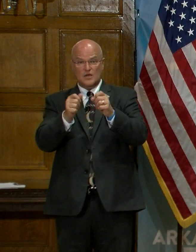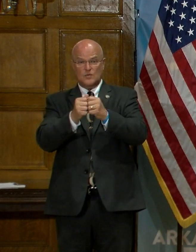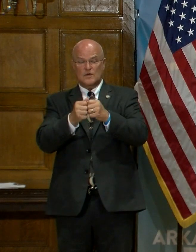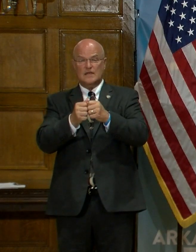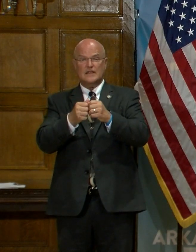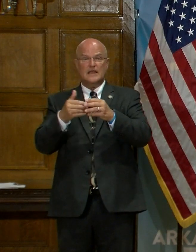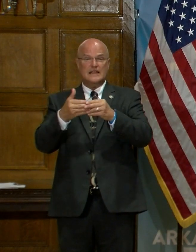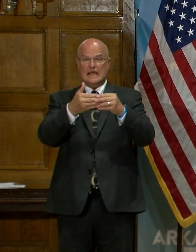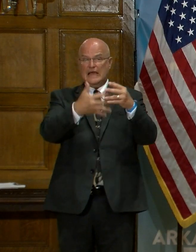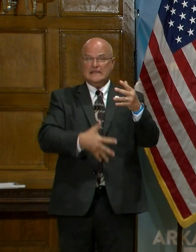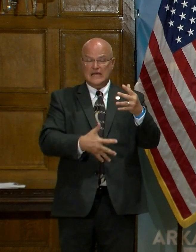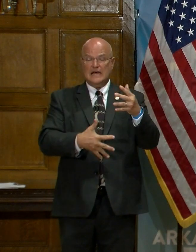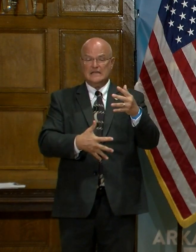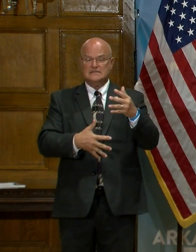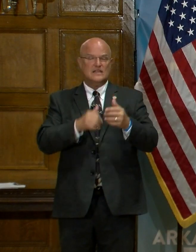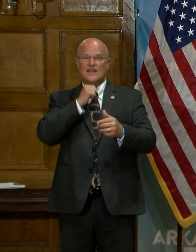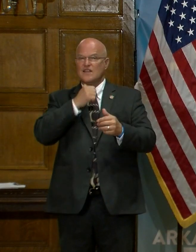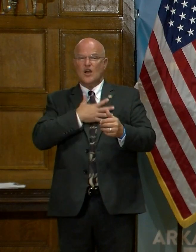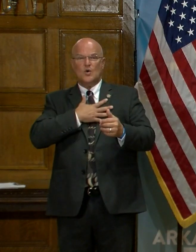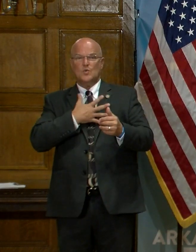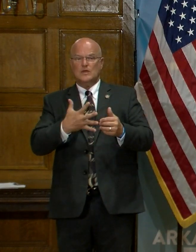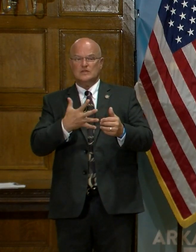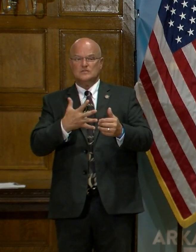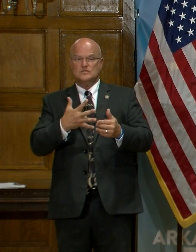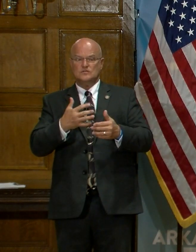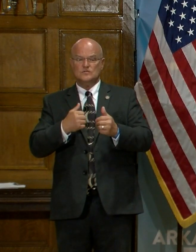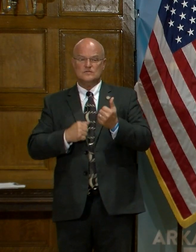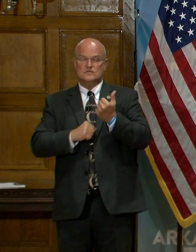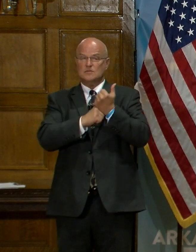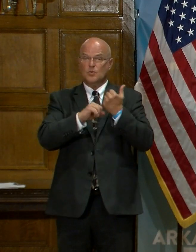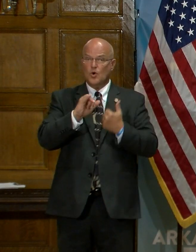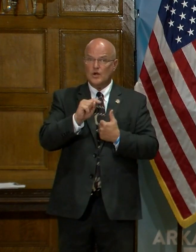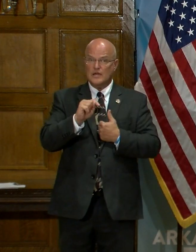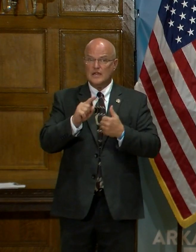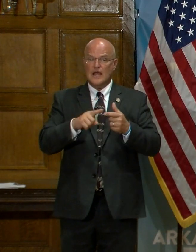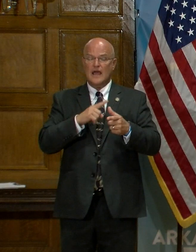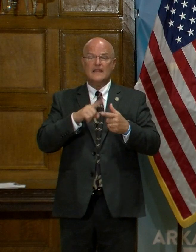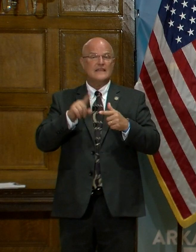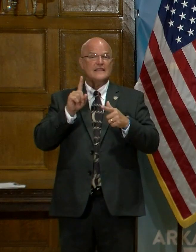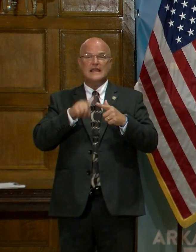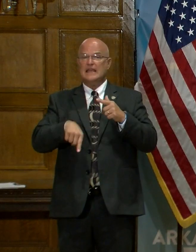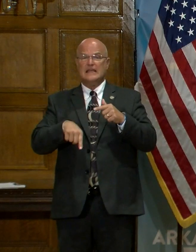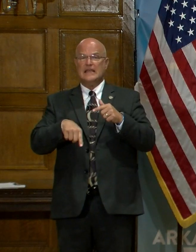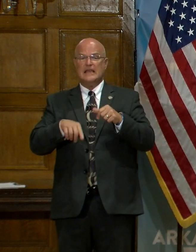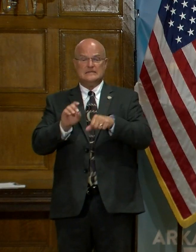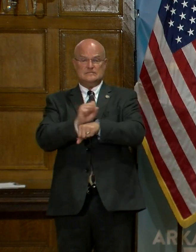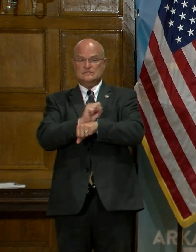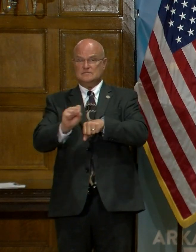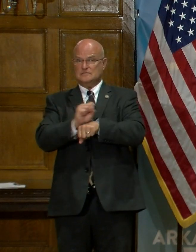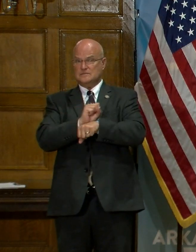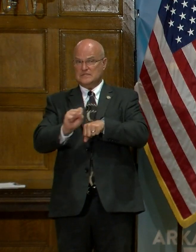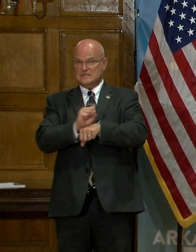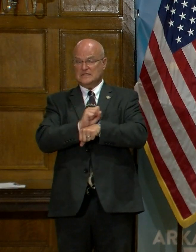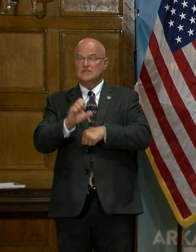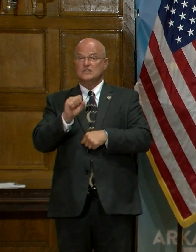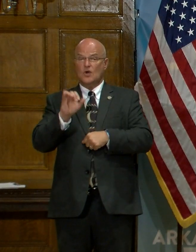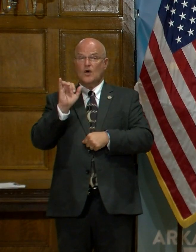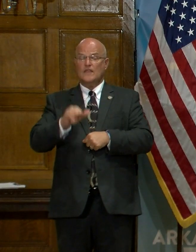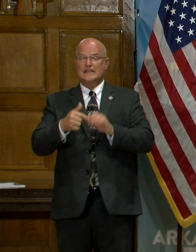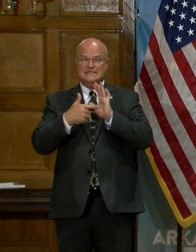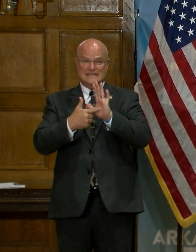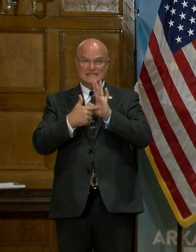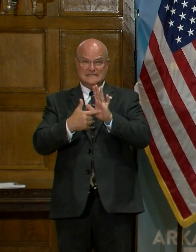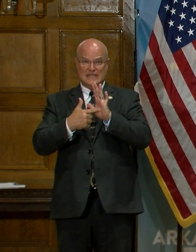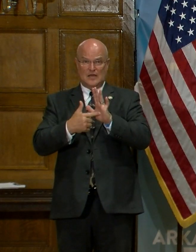then if they are not willing to enforce it, then they cannot stay in operation. And so that's